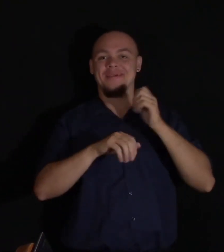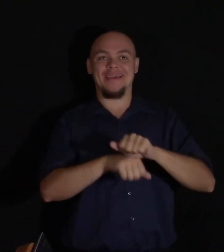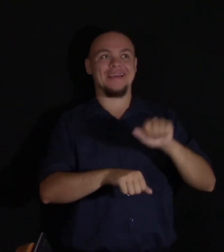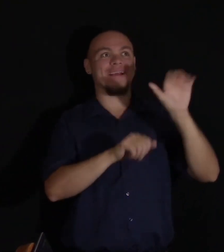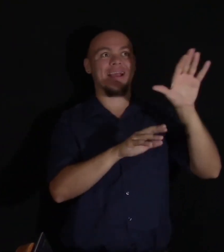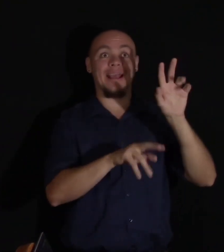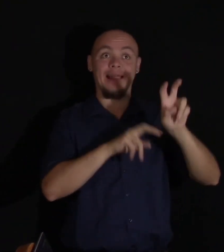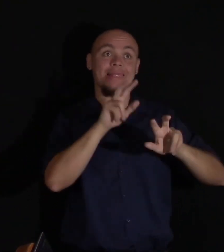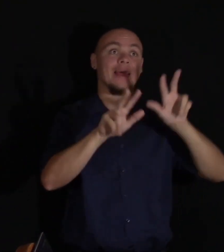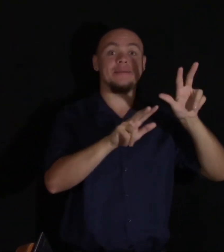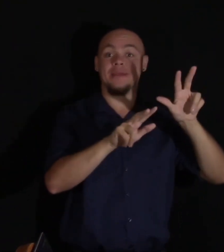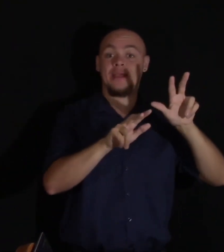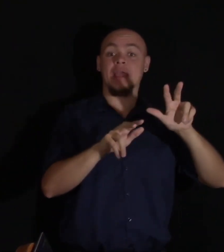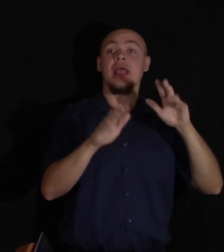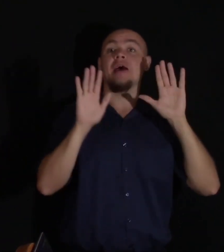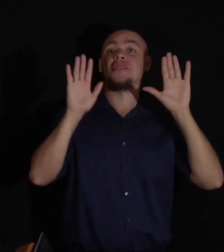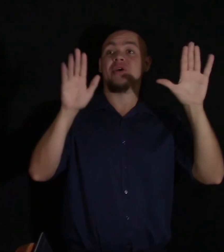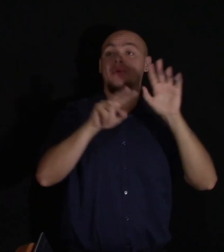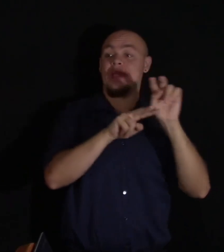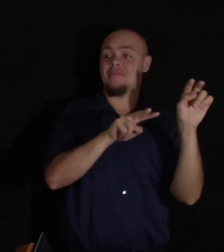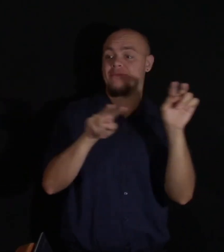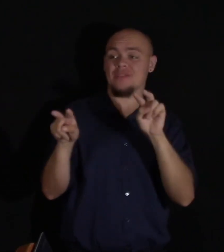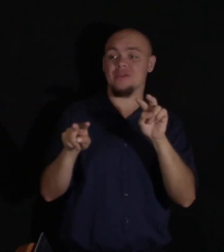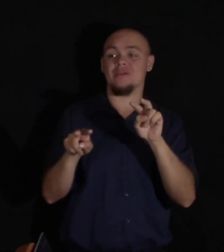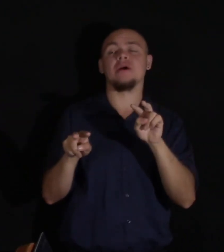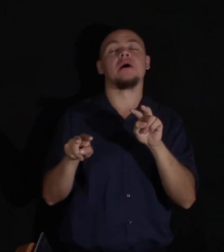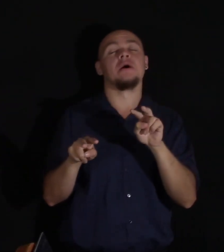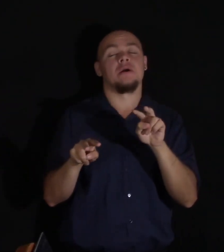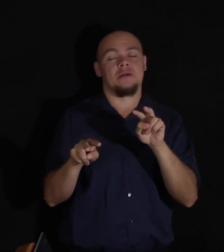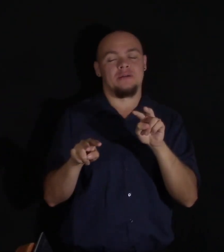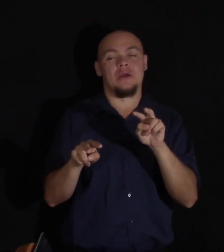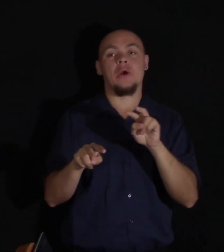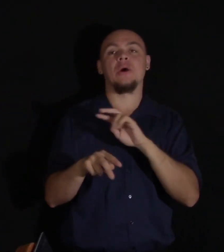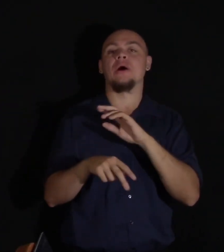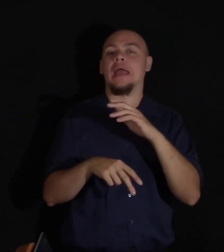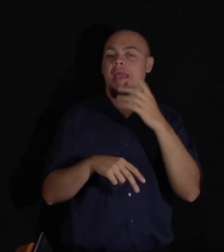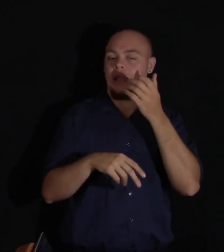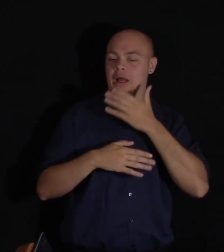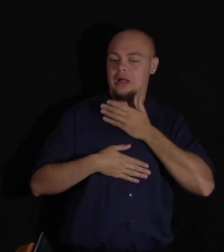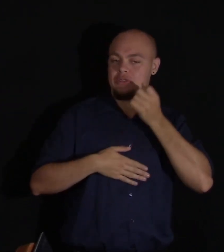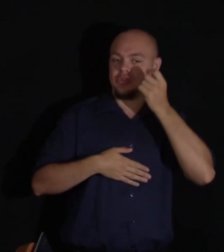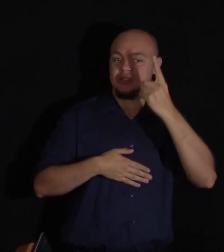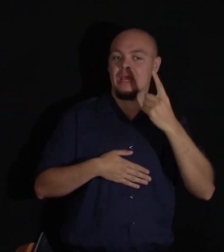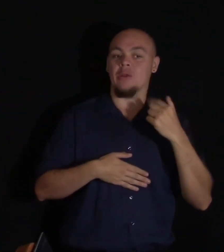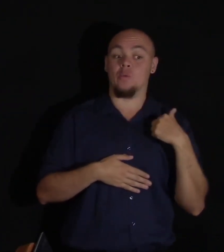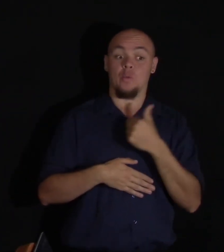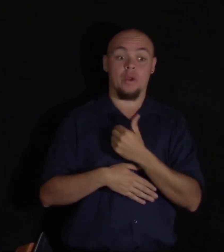great view into why we are wrong when we think we are right. Thank you very much.